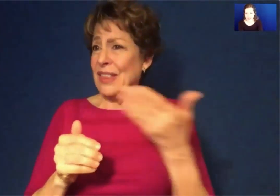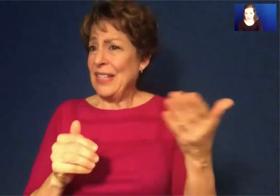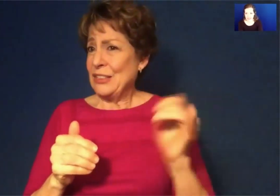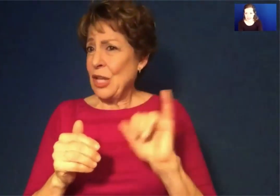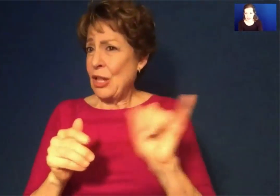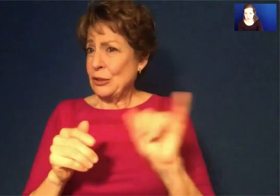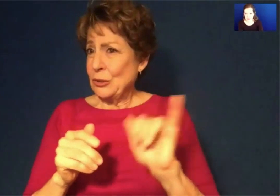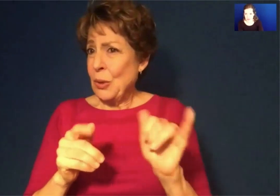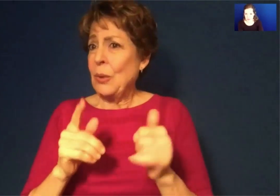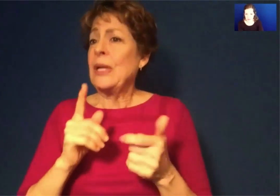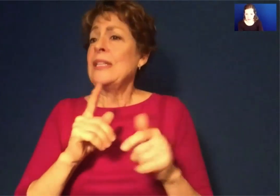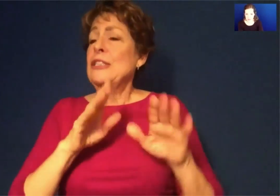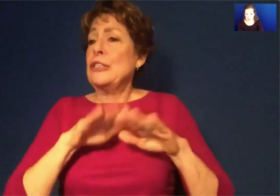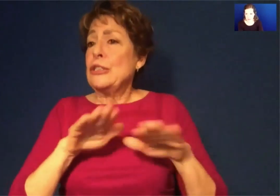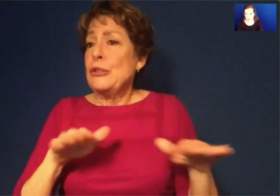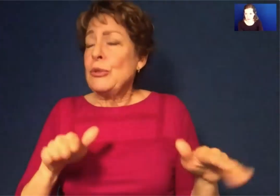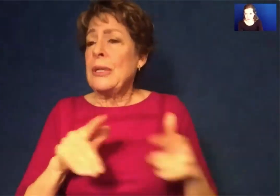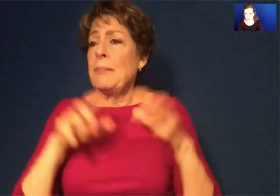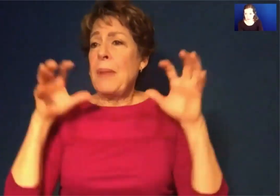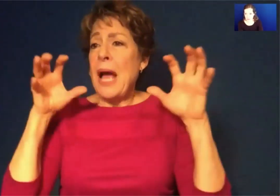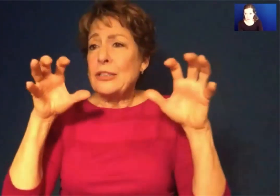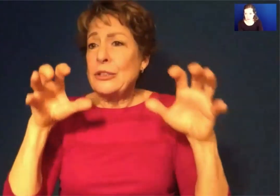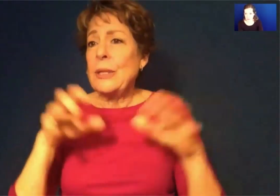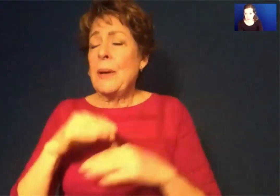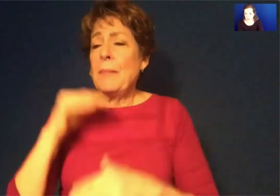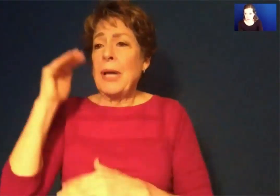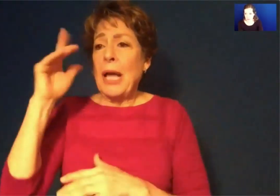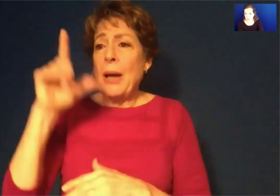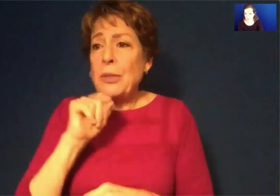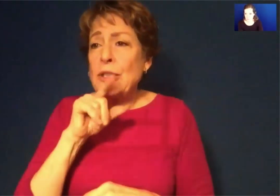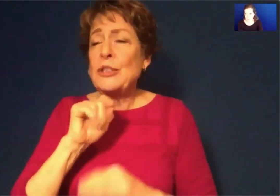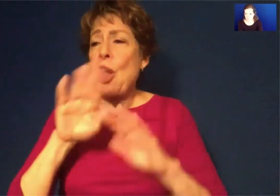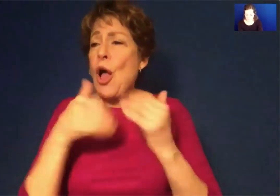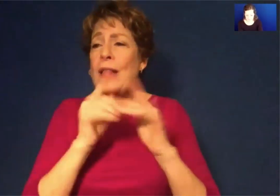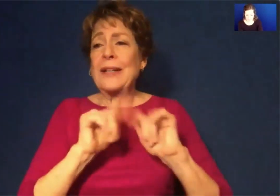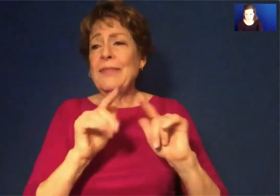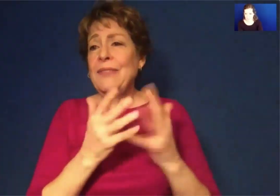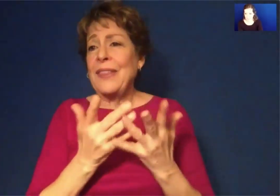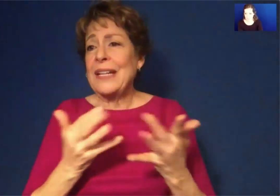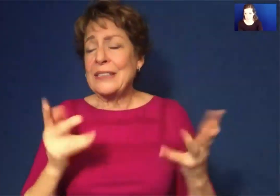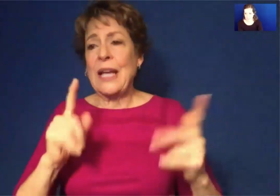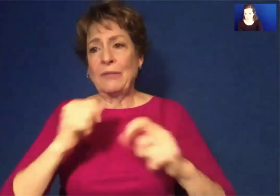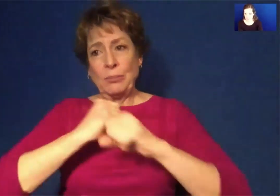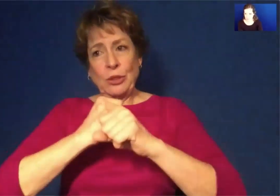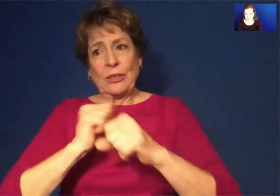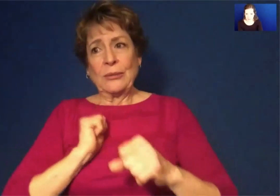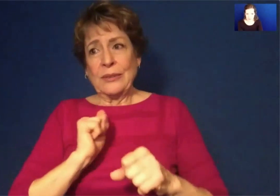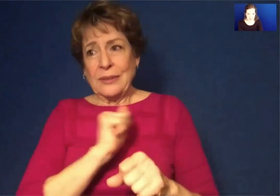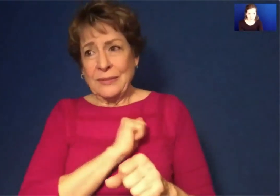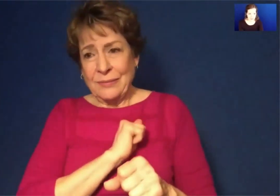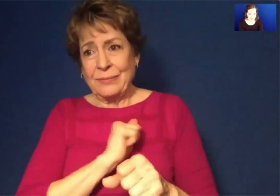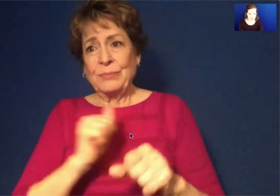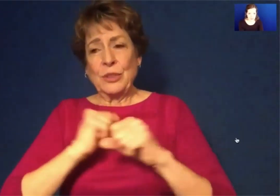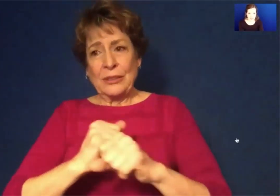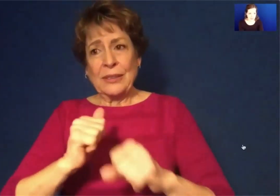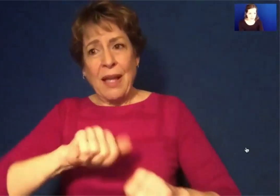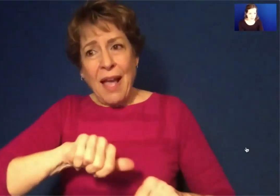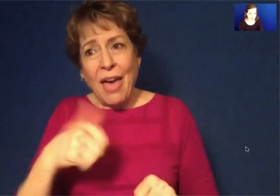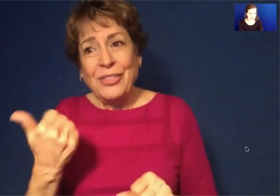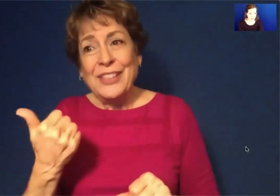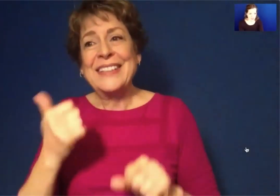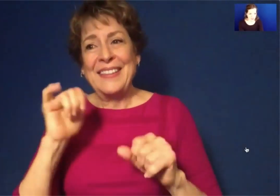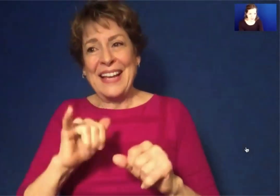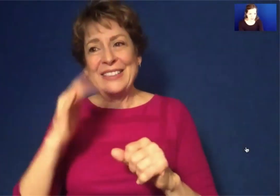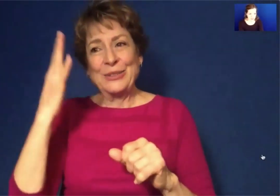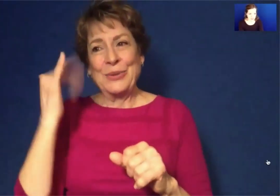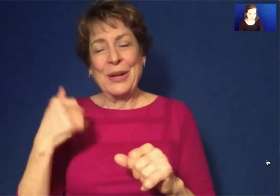of us, adults, children, monsters, and big birds, things we can all do to protect ourselves, to protect others, and to help each